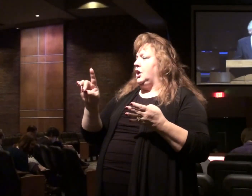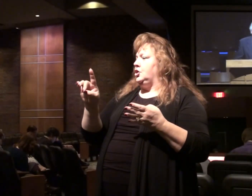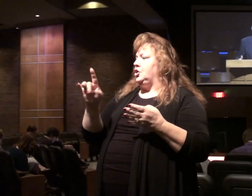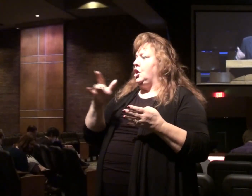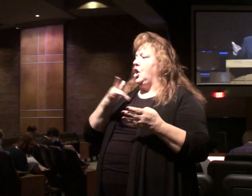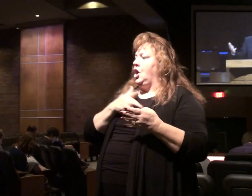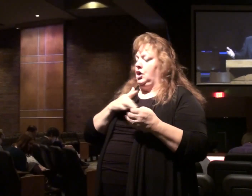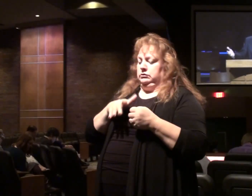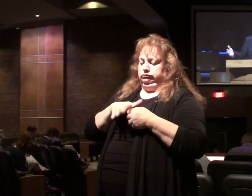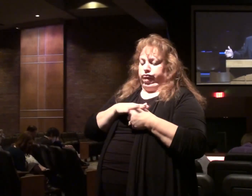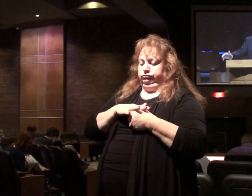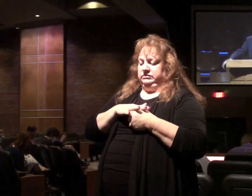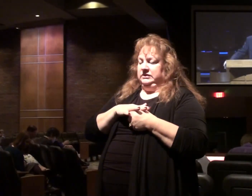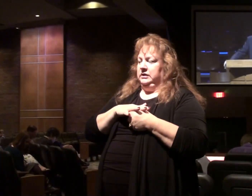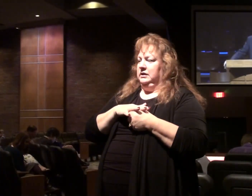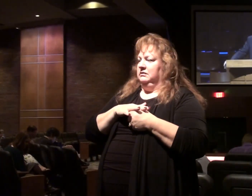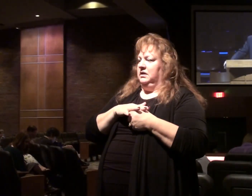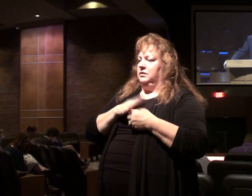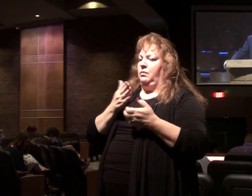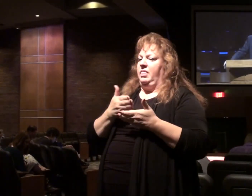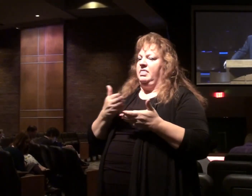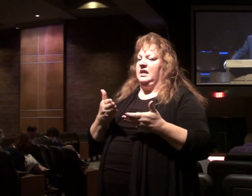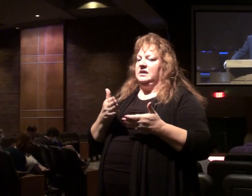And this is a weedy heart.